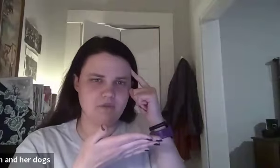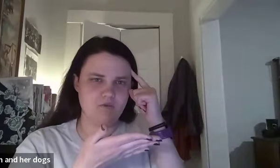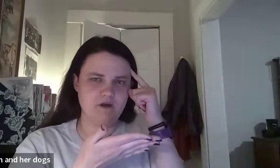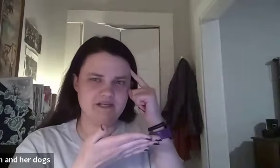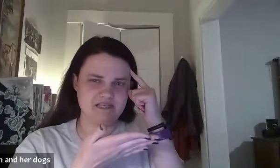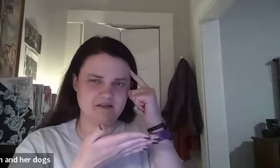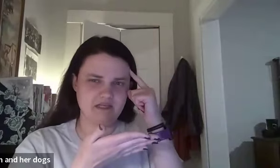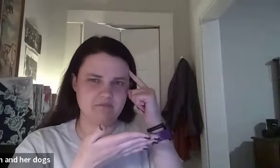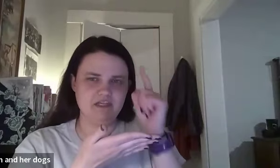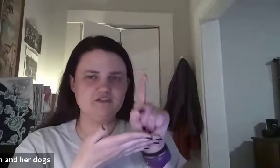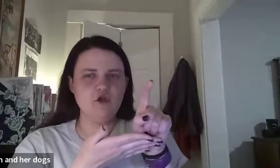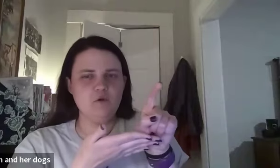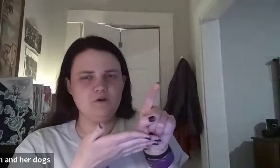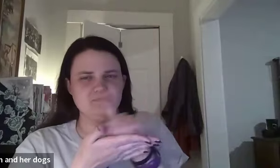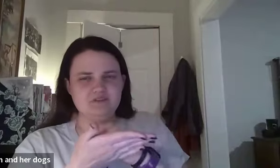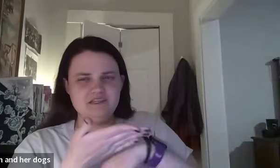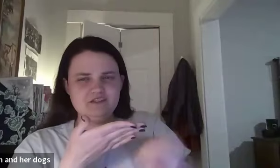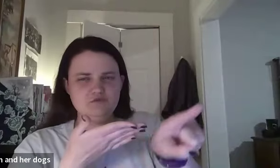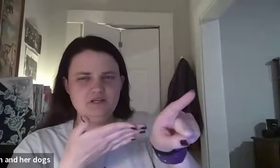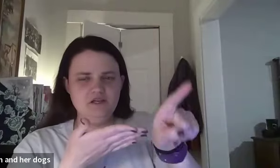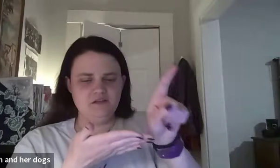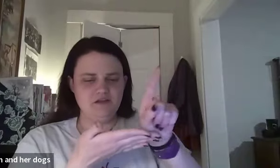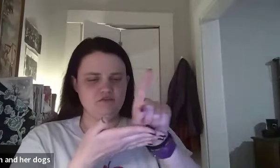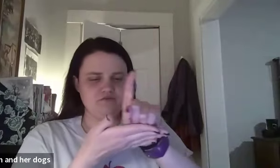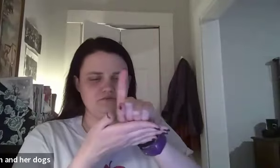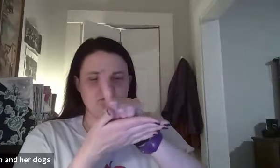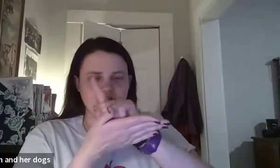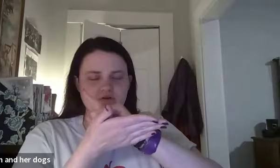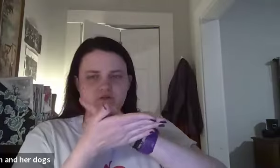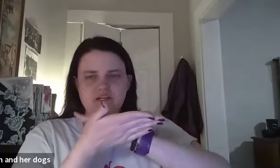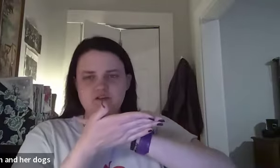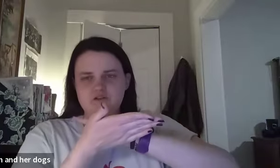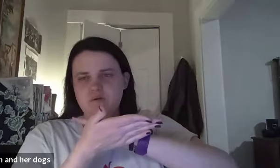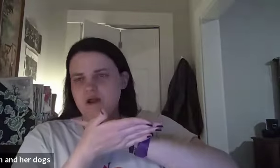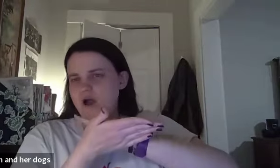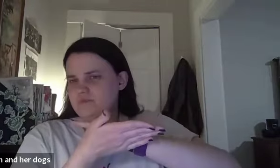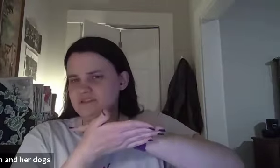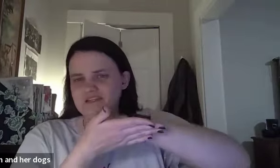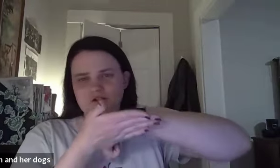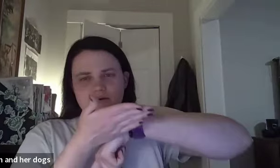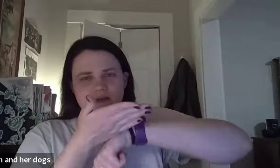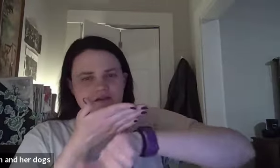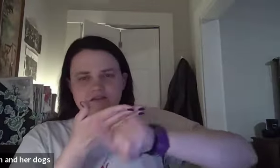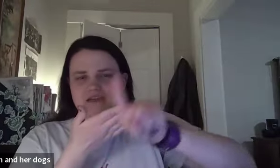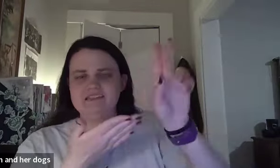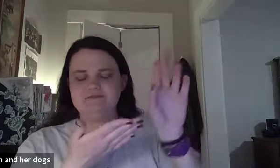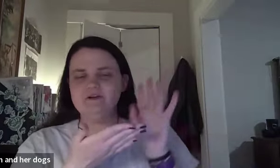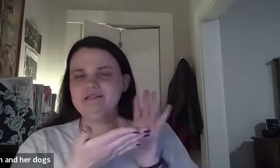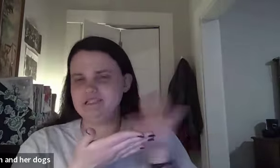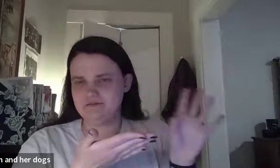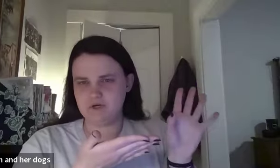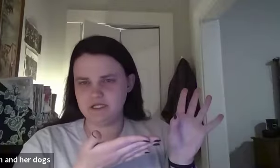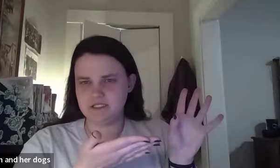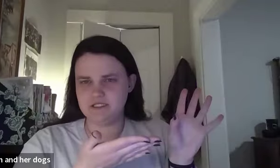mind what exactly it means. Whereas with this one, like you're curling, you're going opposite, you're going under, like it's a very different.